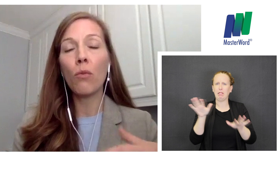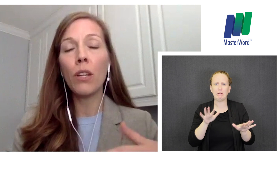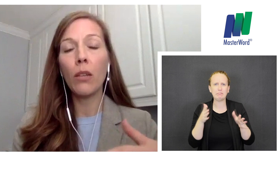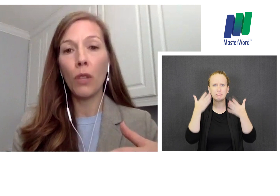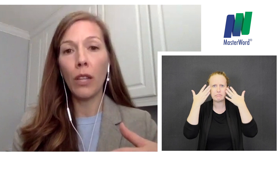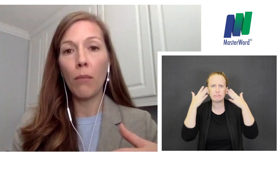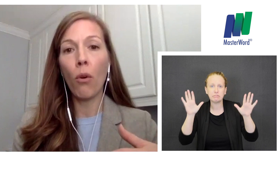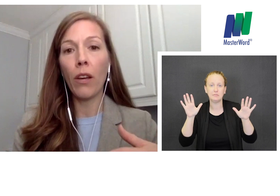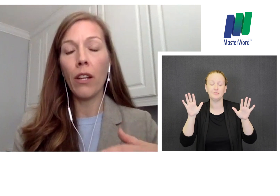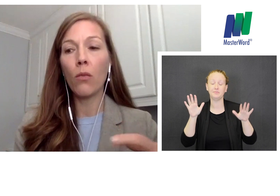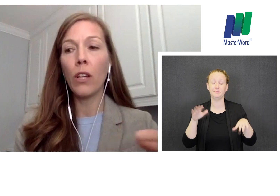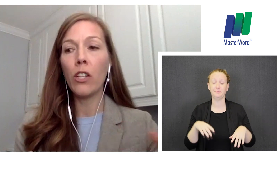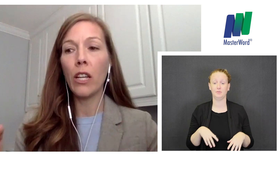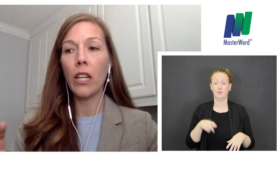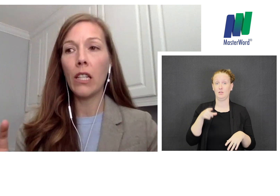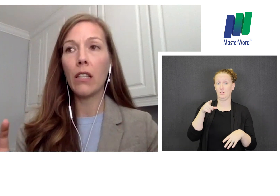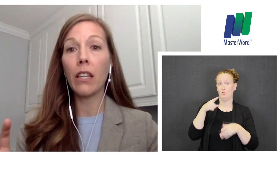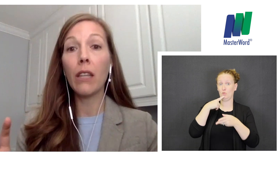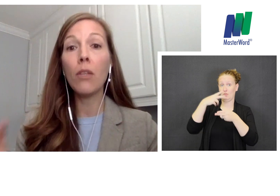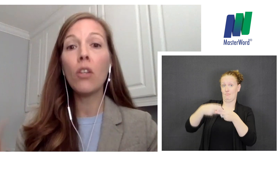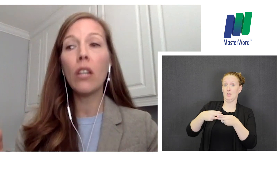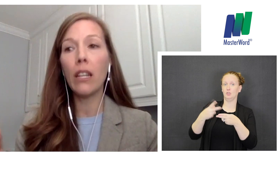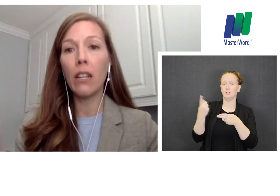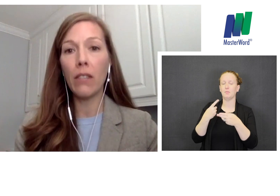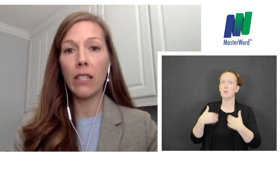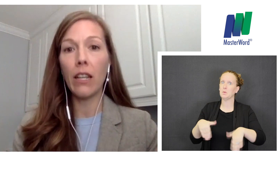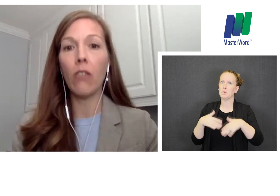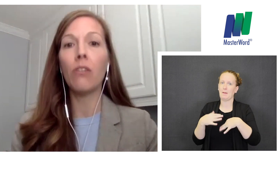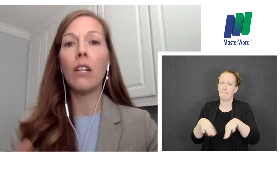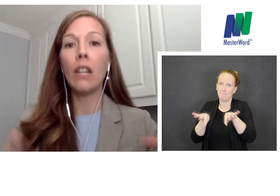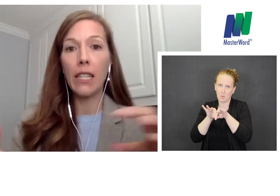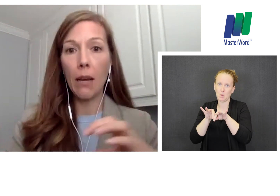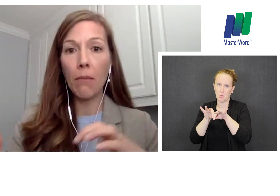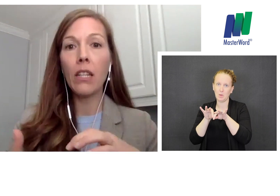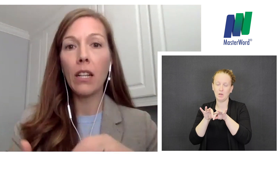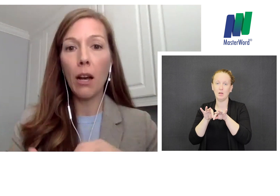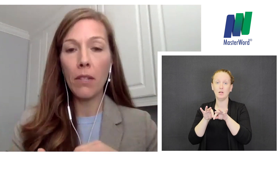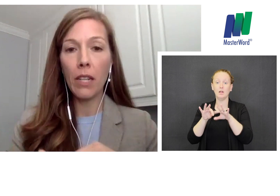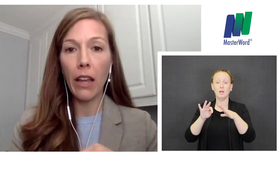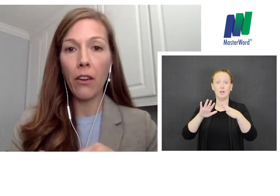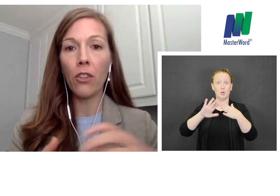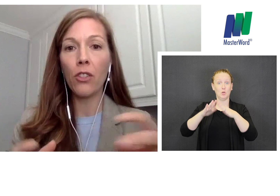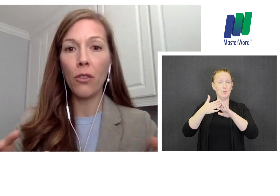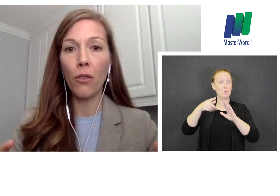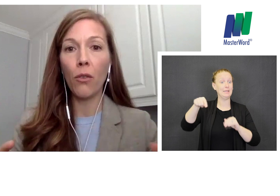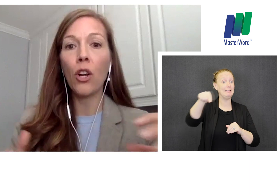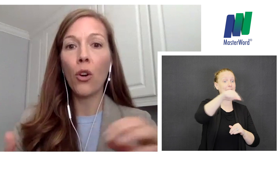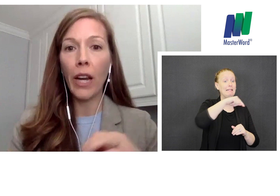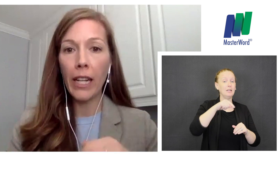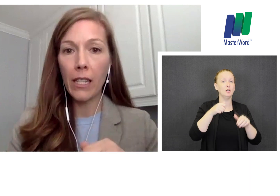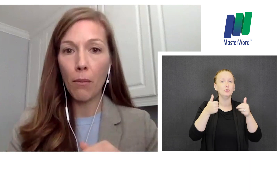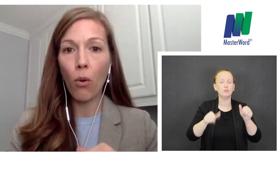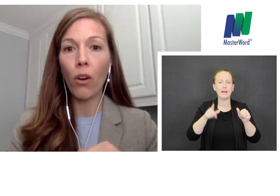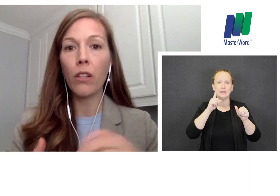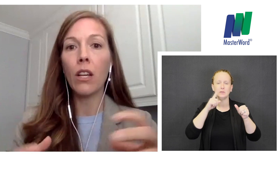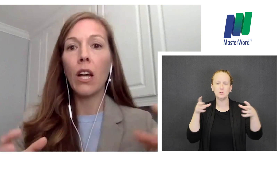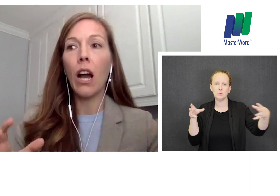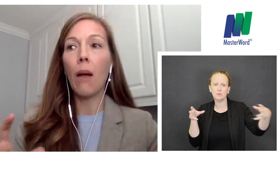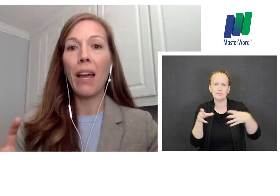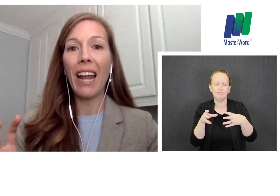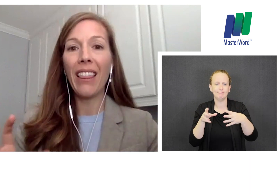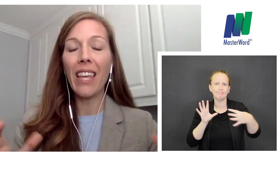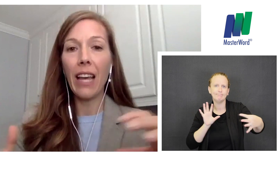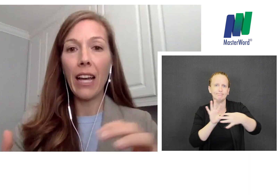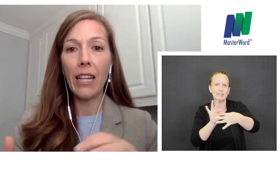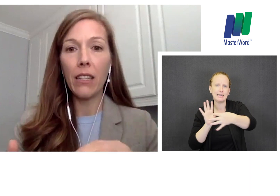that's really, really important, which is the community in and of itself attempting to come together to create support.